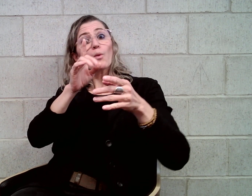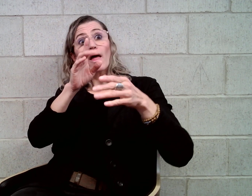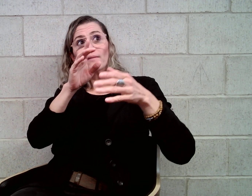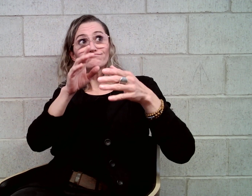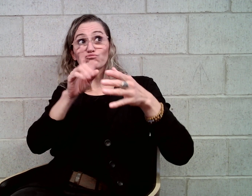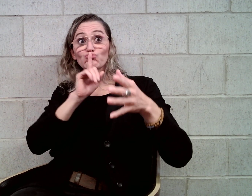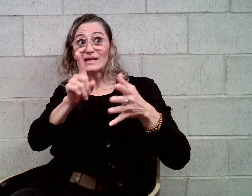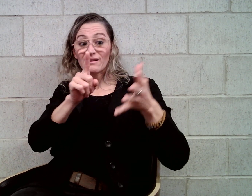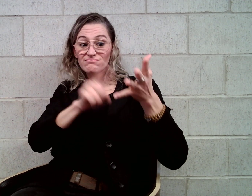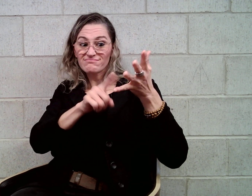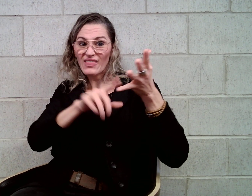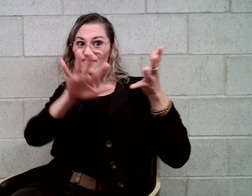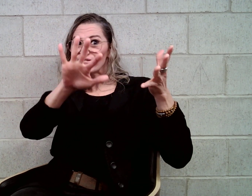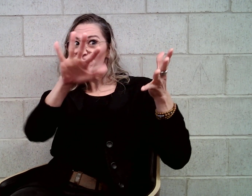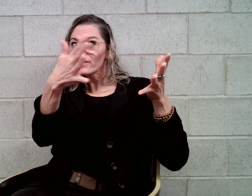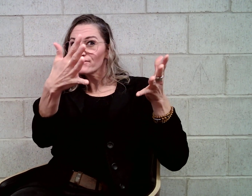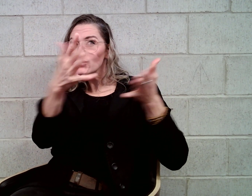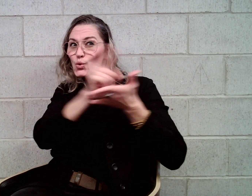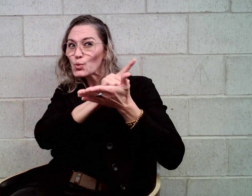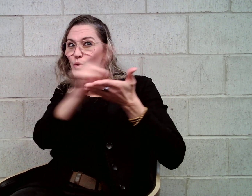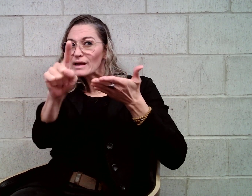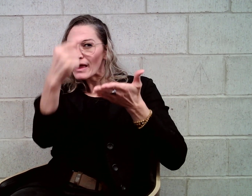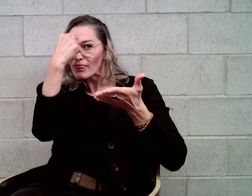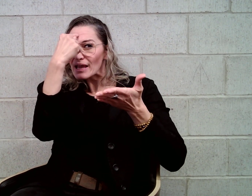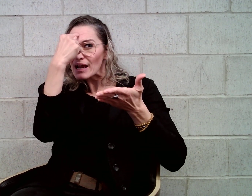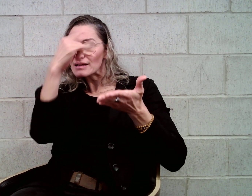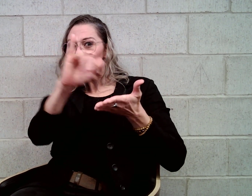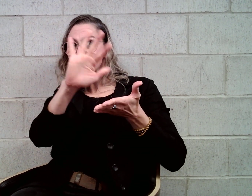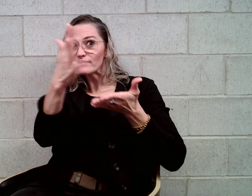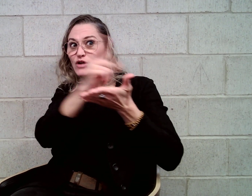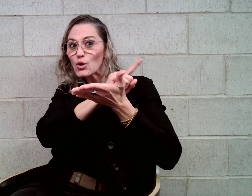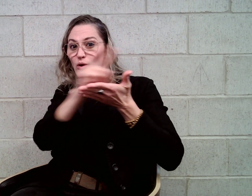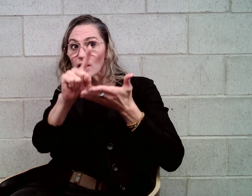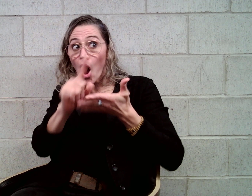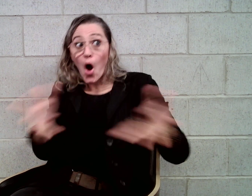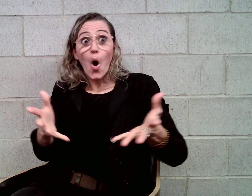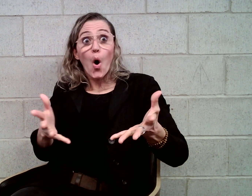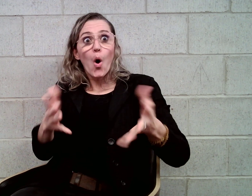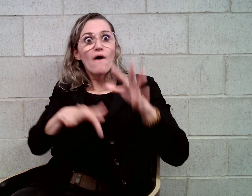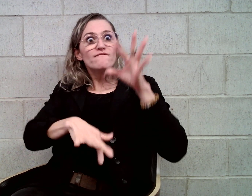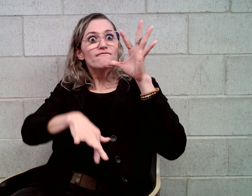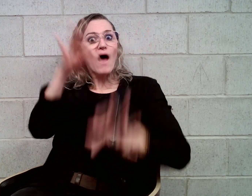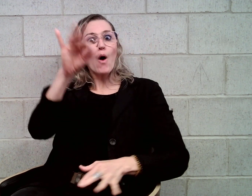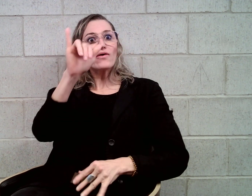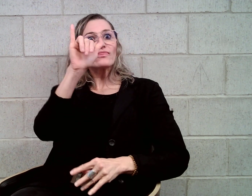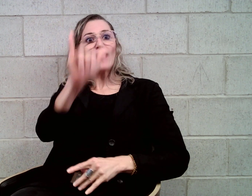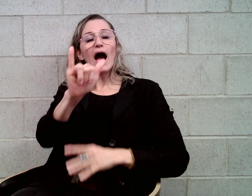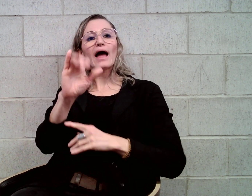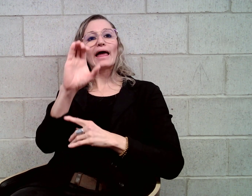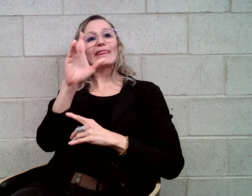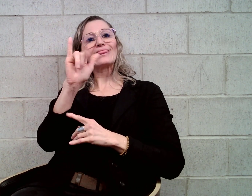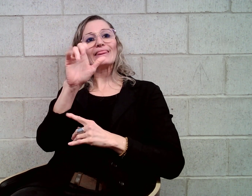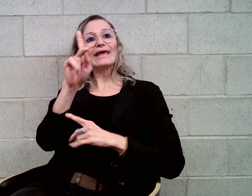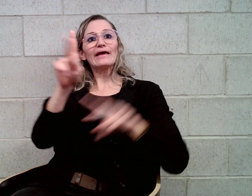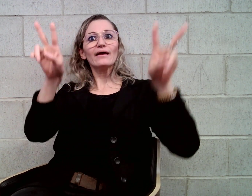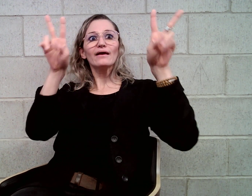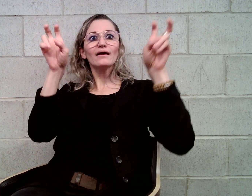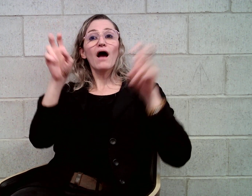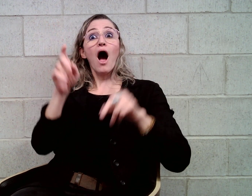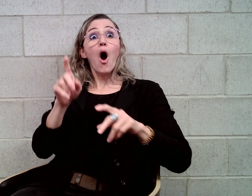lot of translation. So it wasn't until the 5th week, I think, that we discovered,